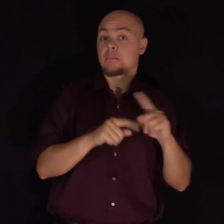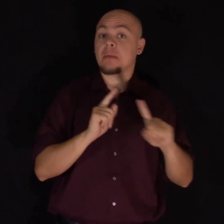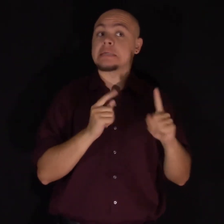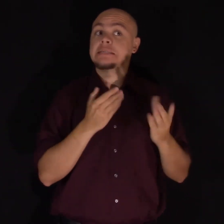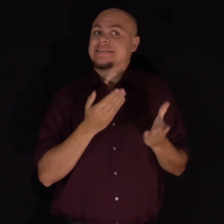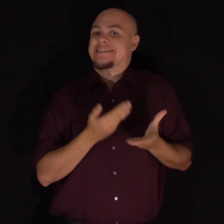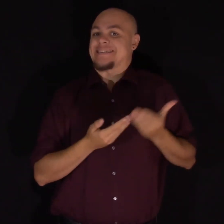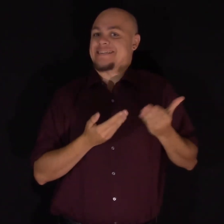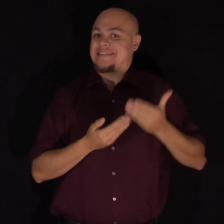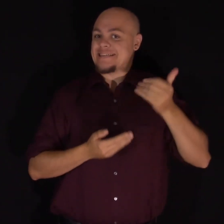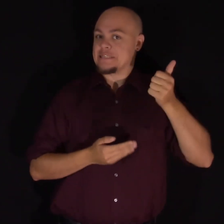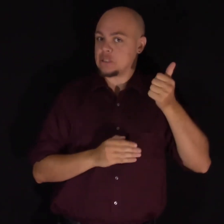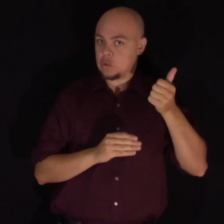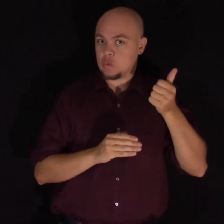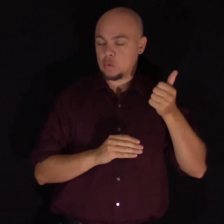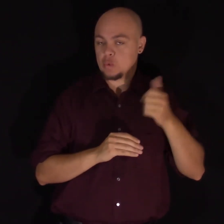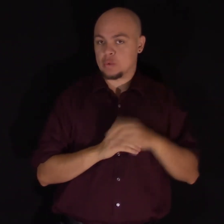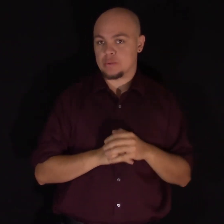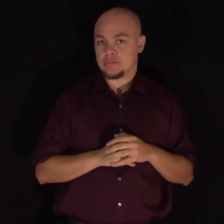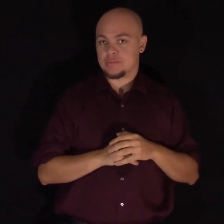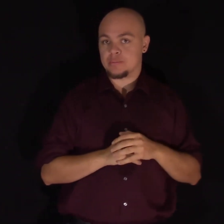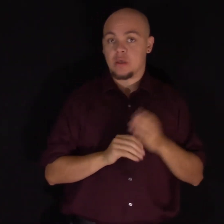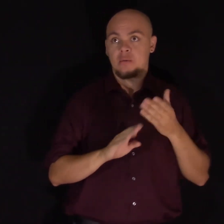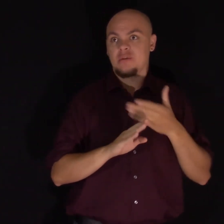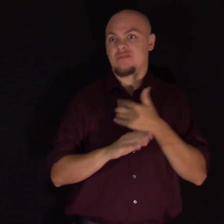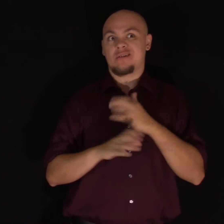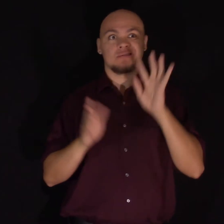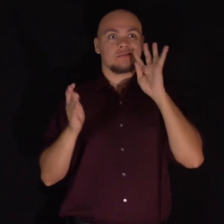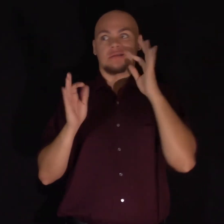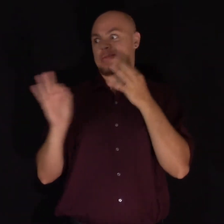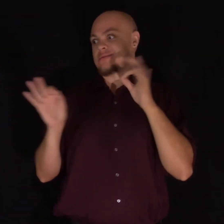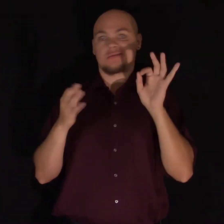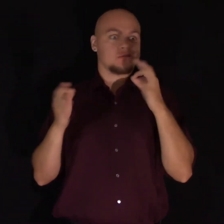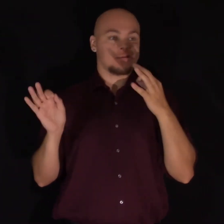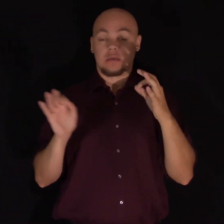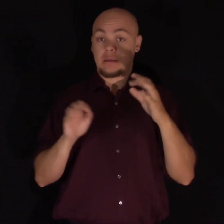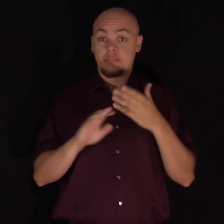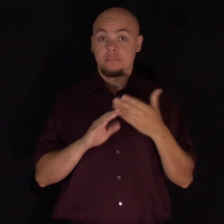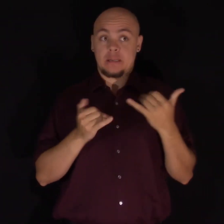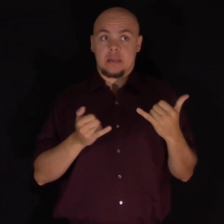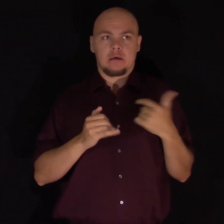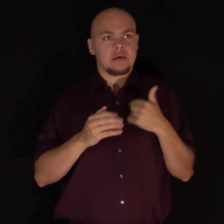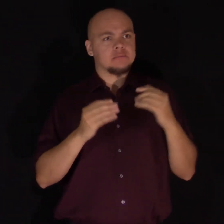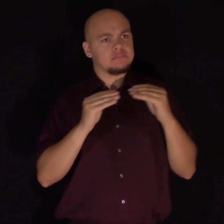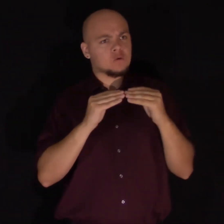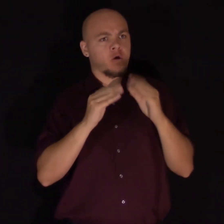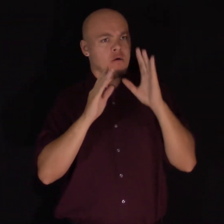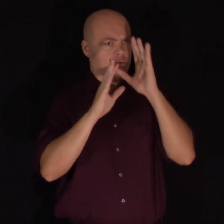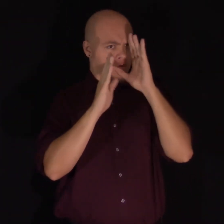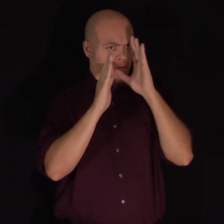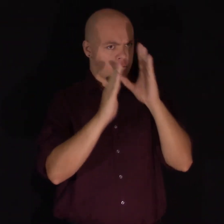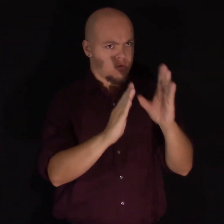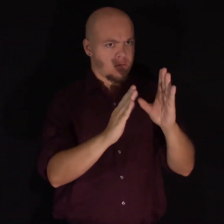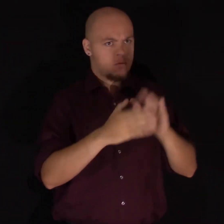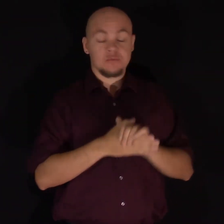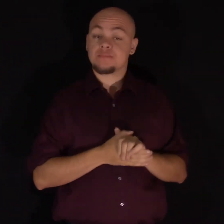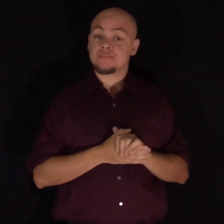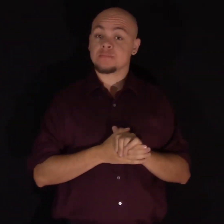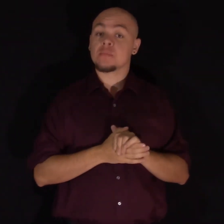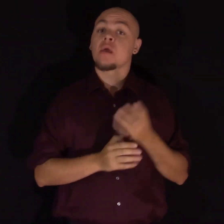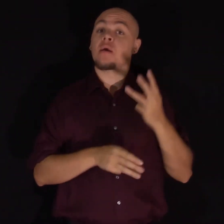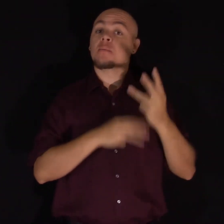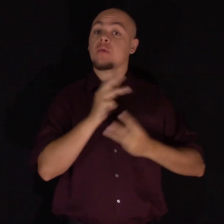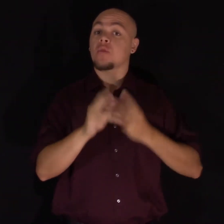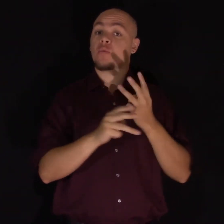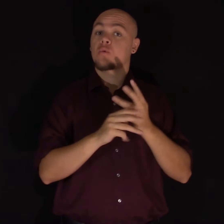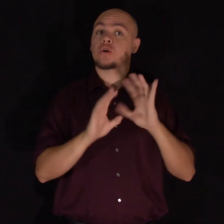ease than I could before this experiment started. In addition to this, though, as I was going about the world, and especially